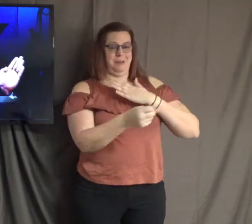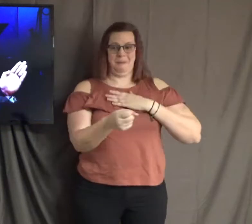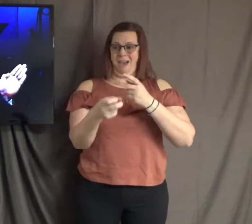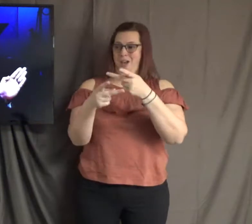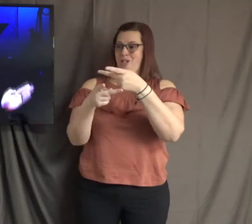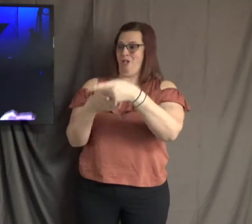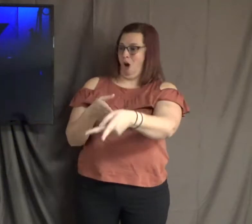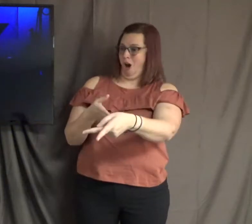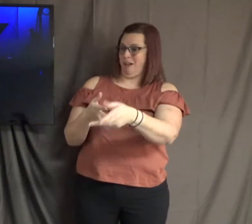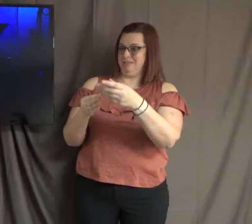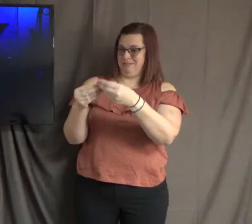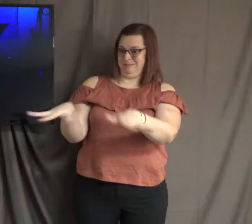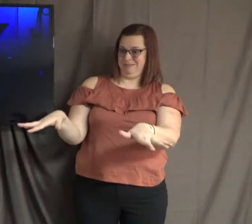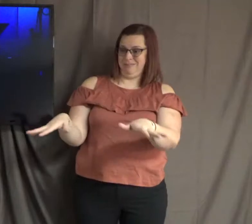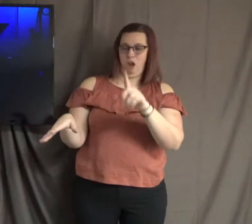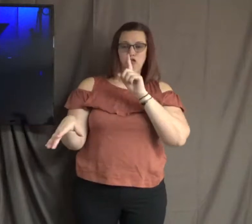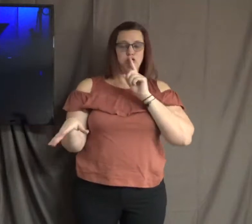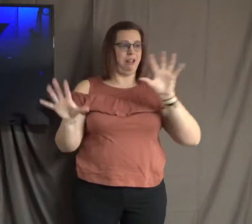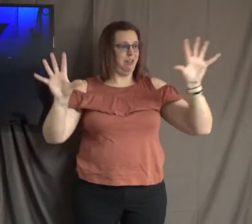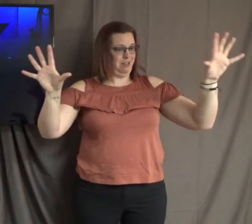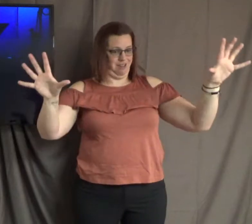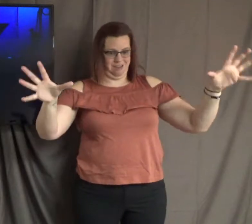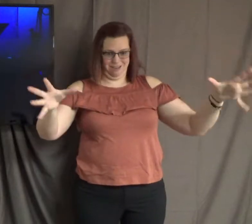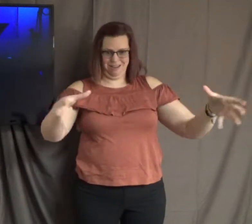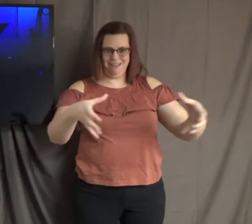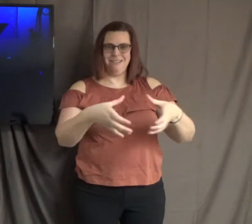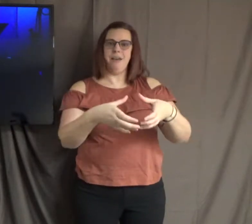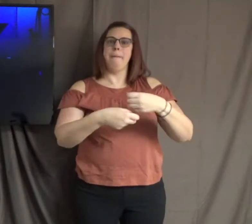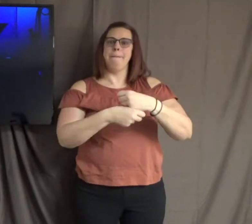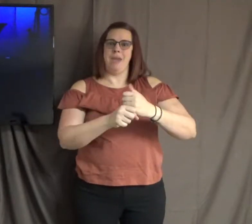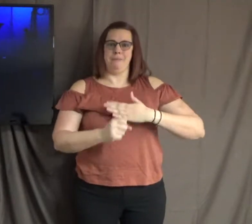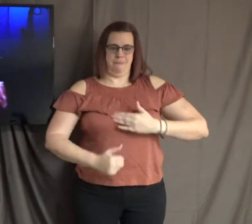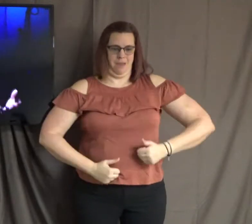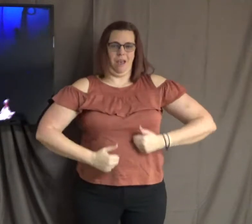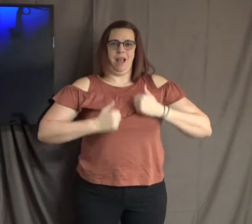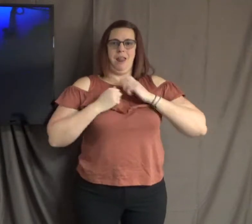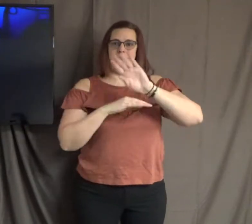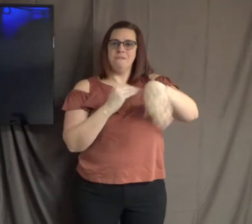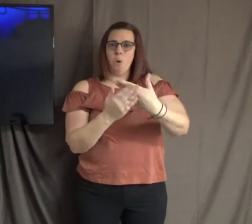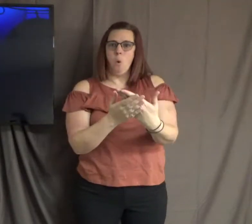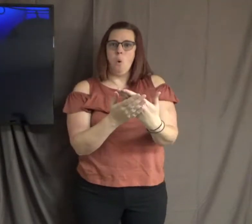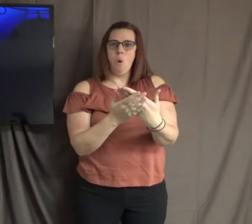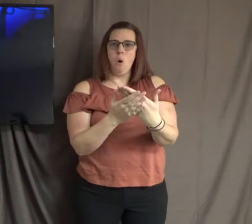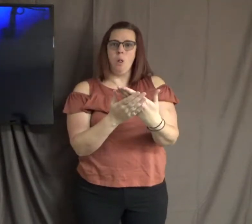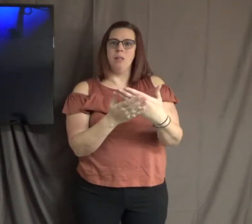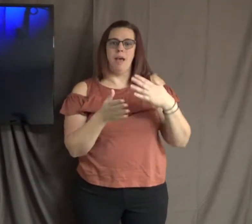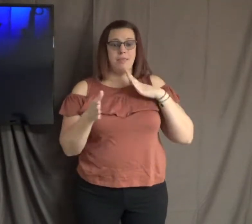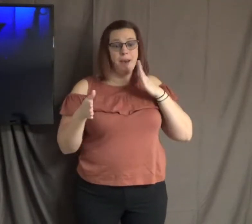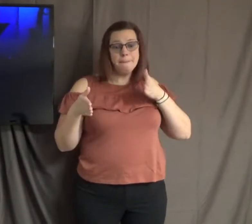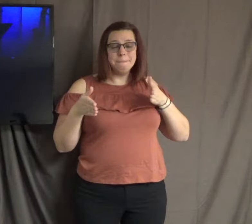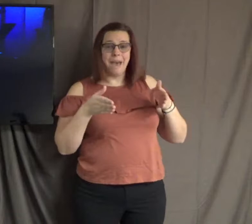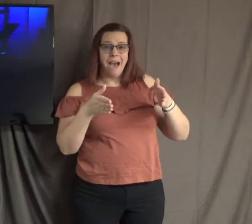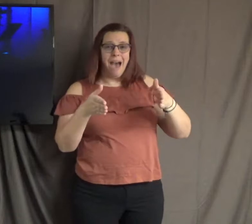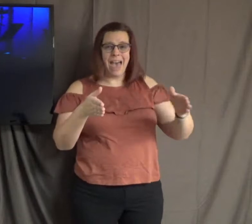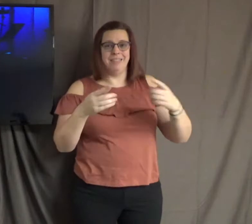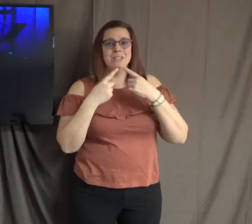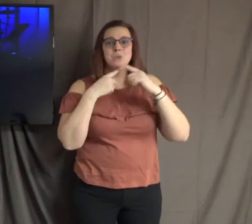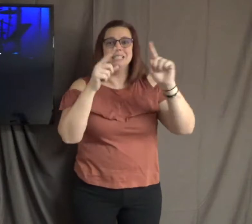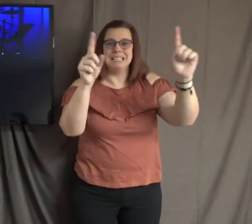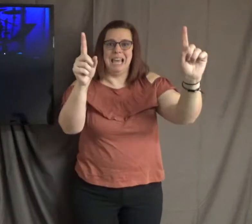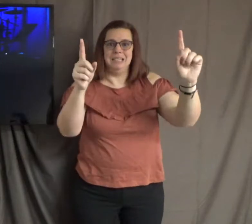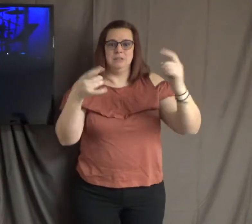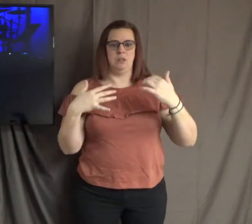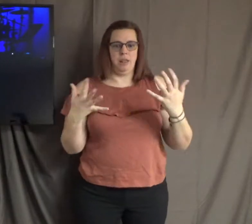my life the wholeness that it is, the completeness that it is, the path of success that it is, and I want it to